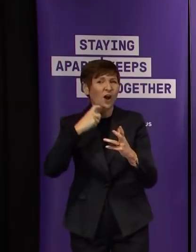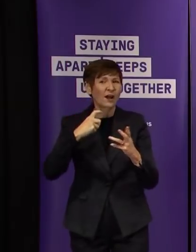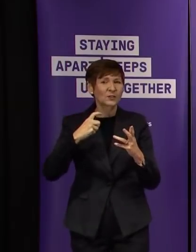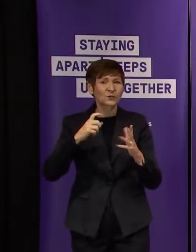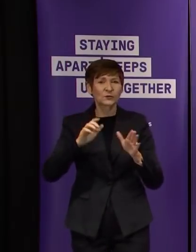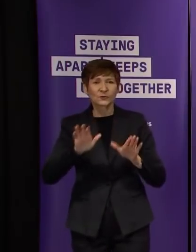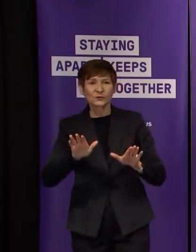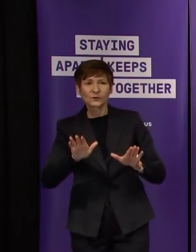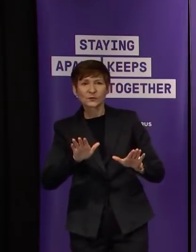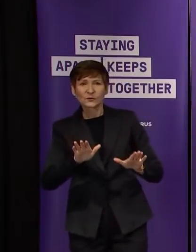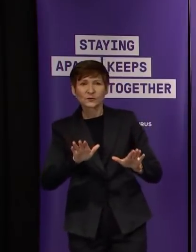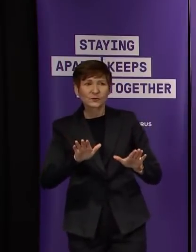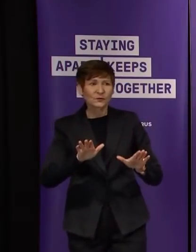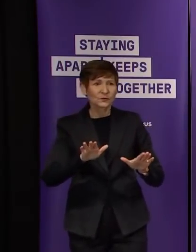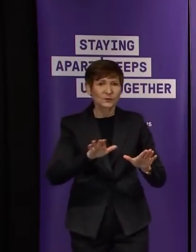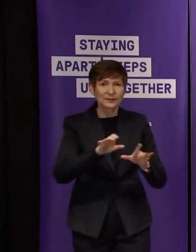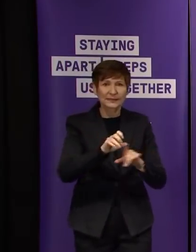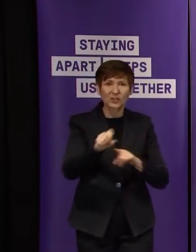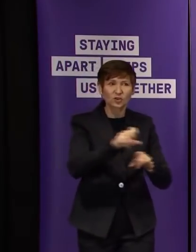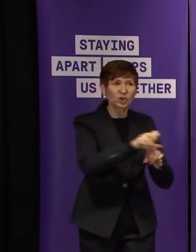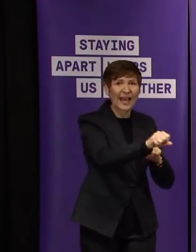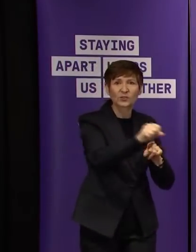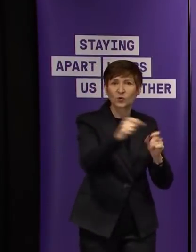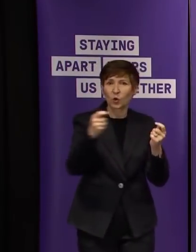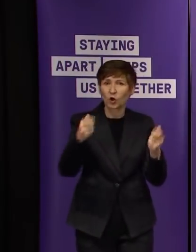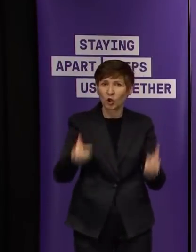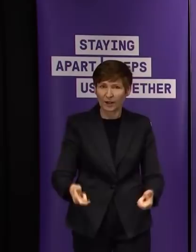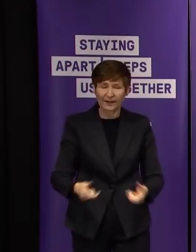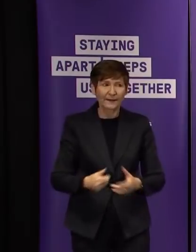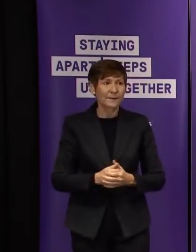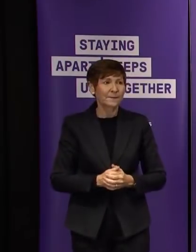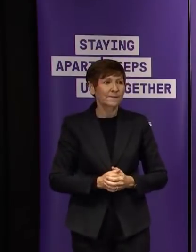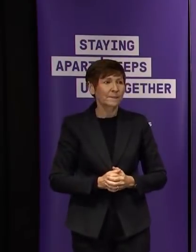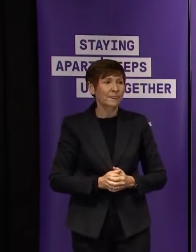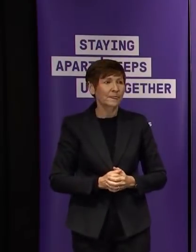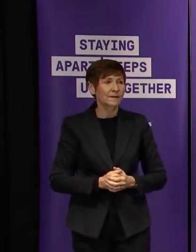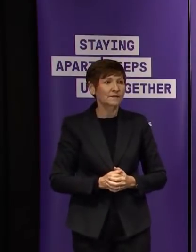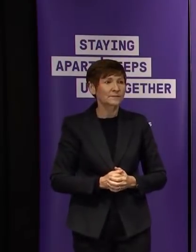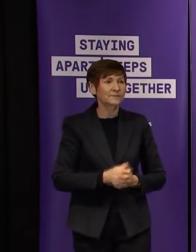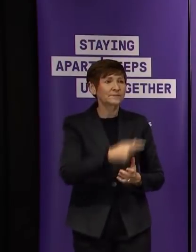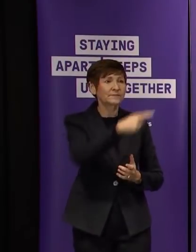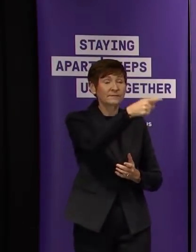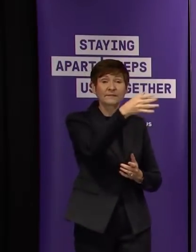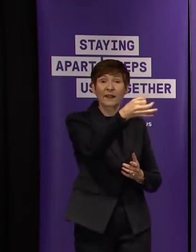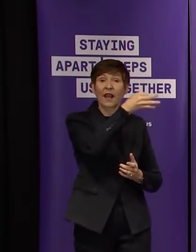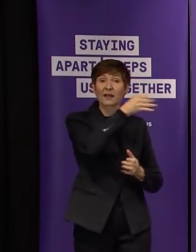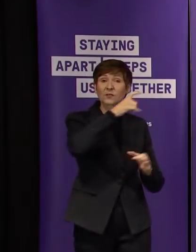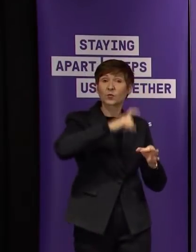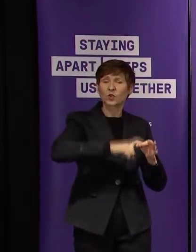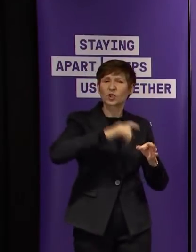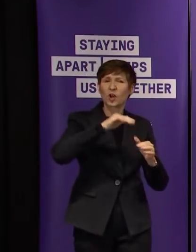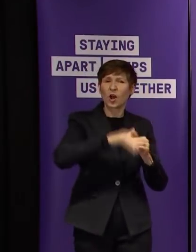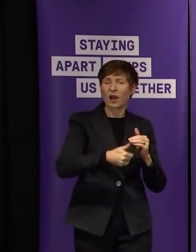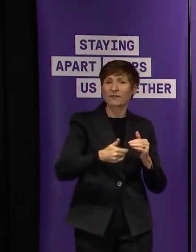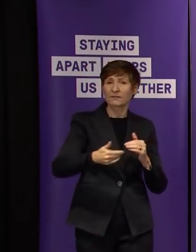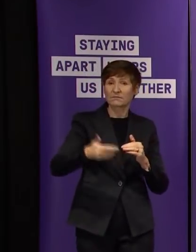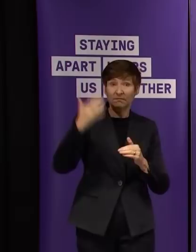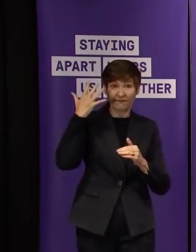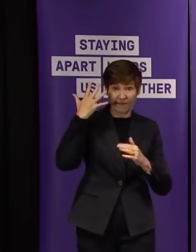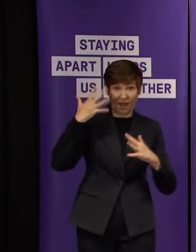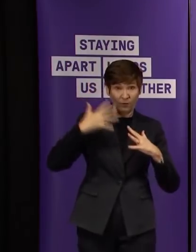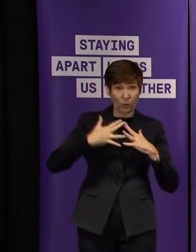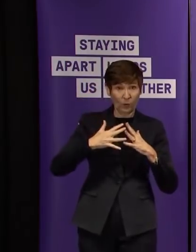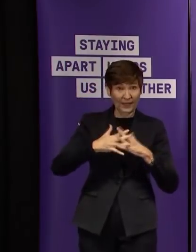and the most focused approach possible. When stage four was declared 5 weeks ago, what did your modelling say then about where the numbers would